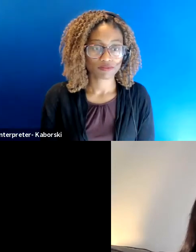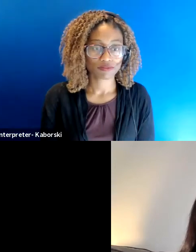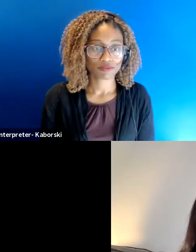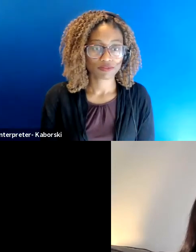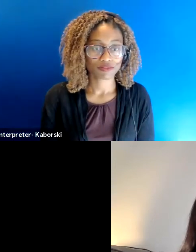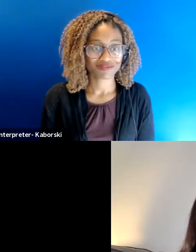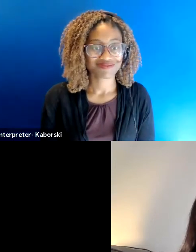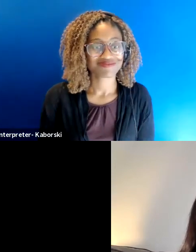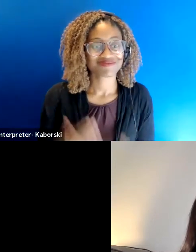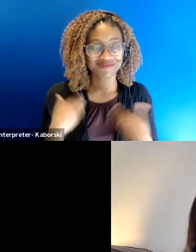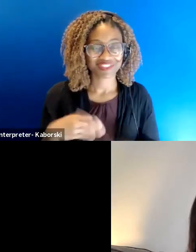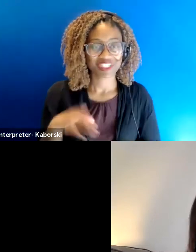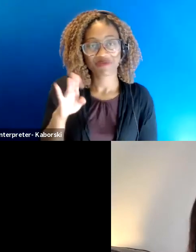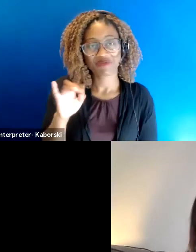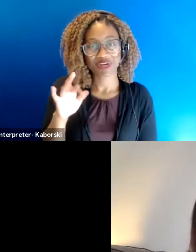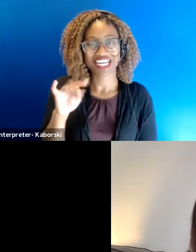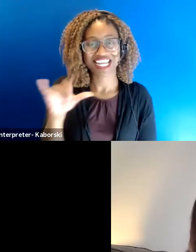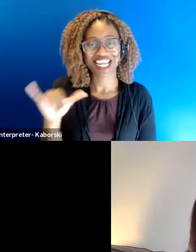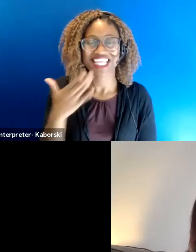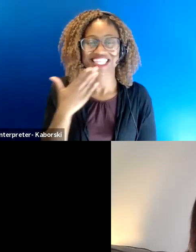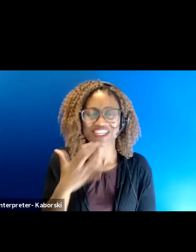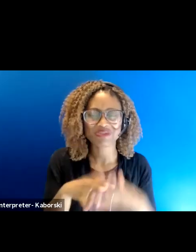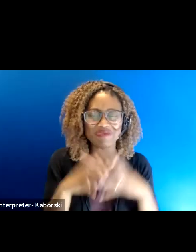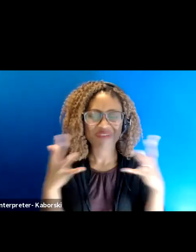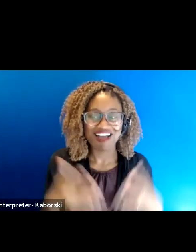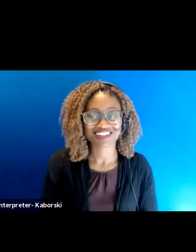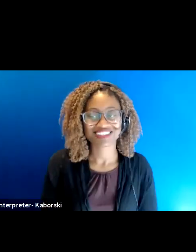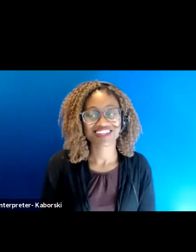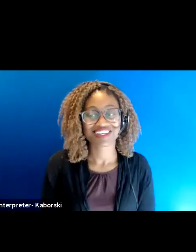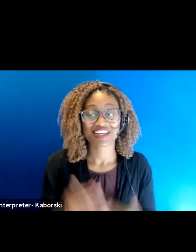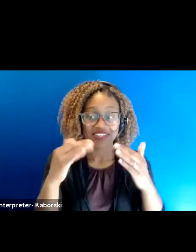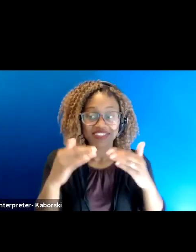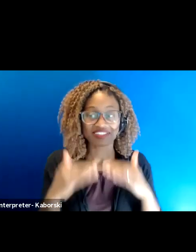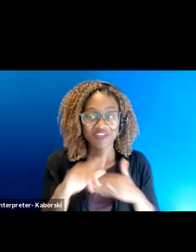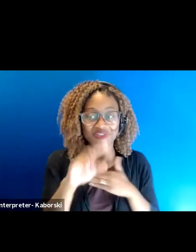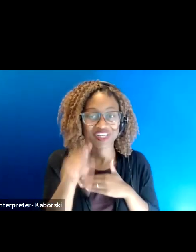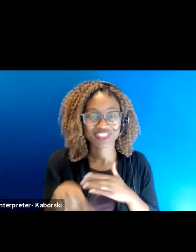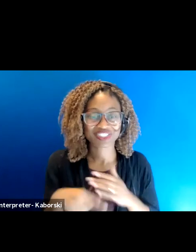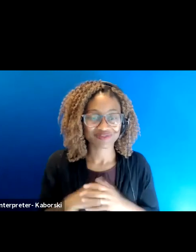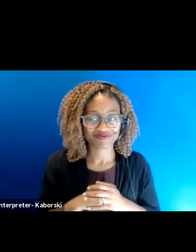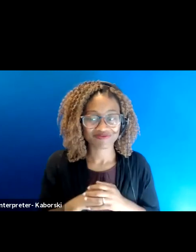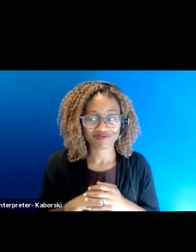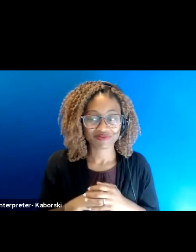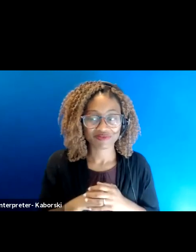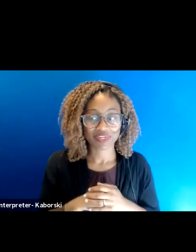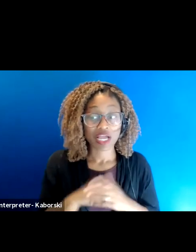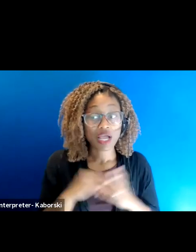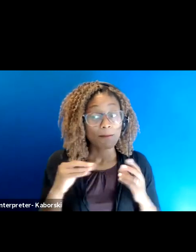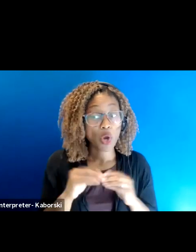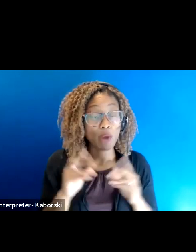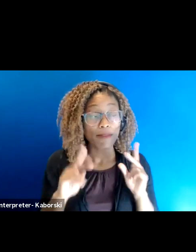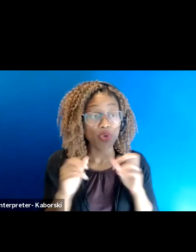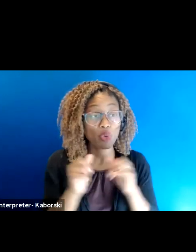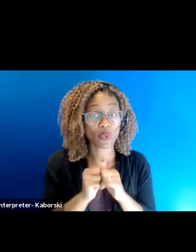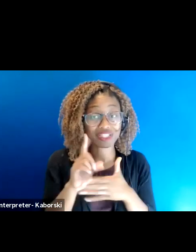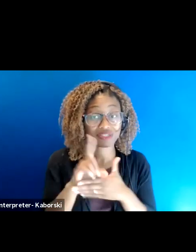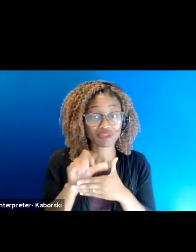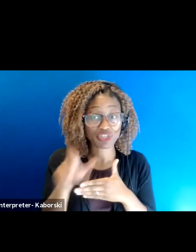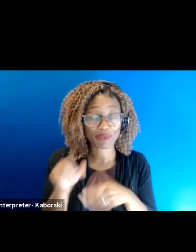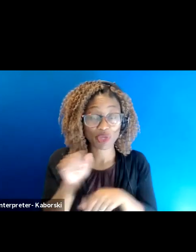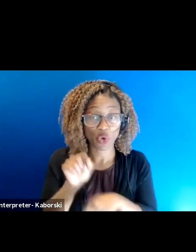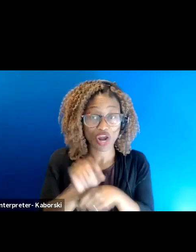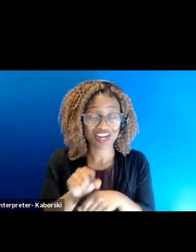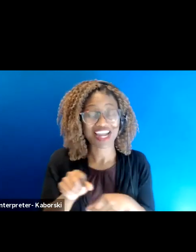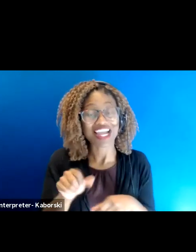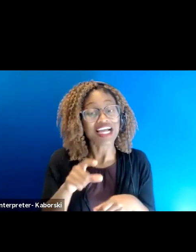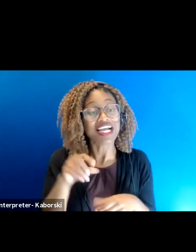This is Brittany. Thank you so much. Our next question: should more people with disabilities be working in the criminal